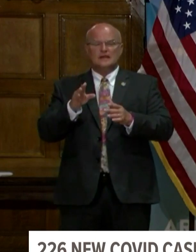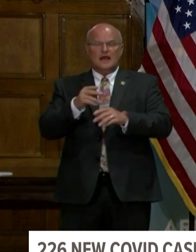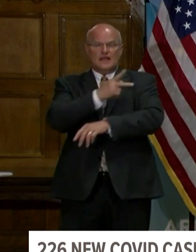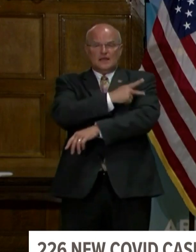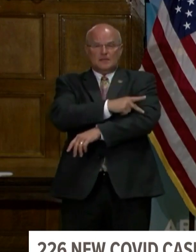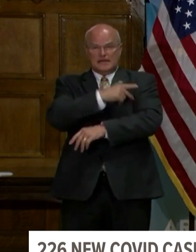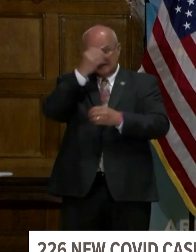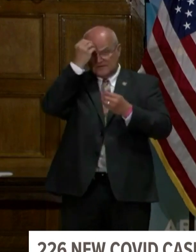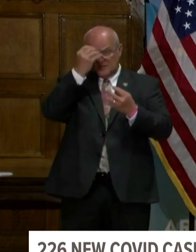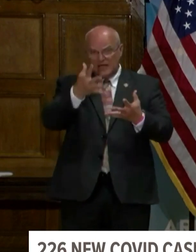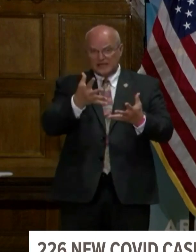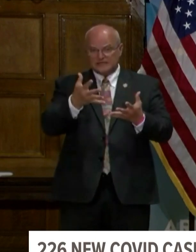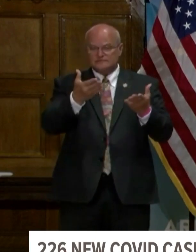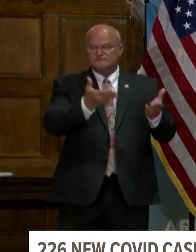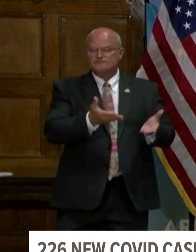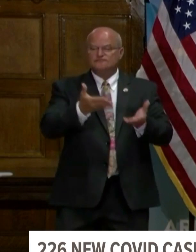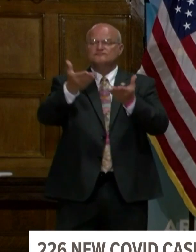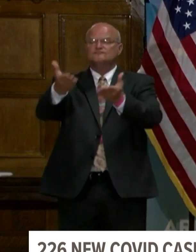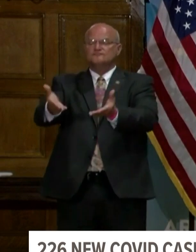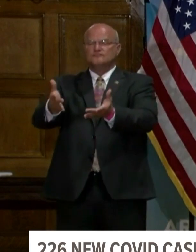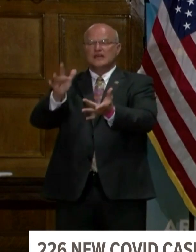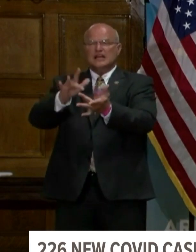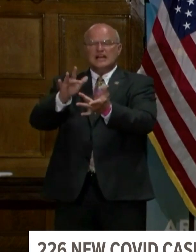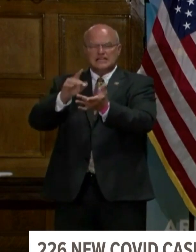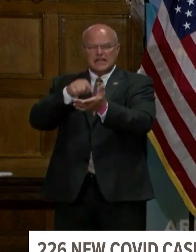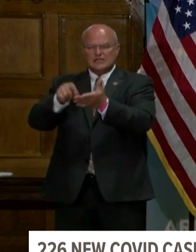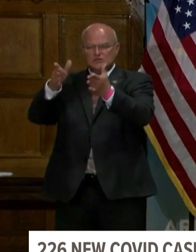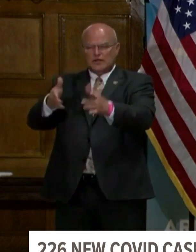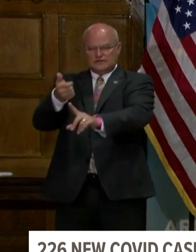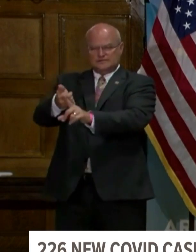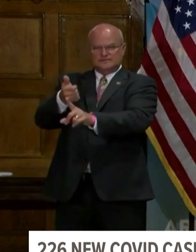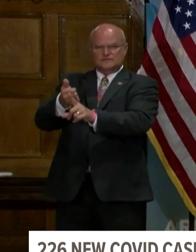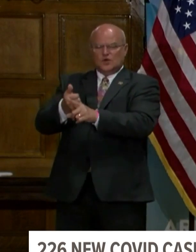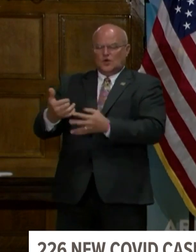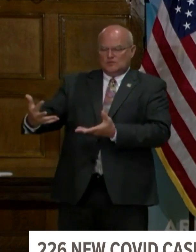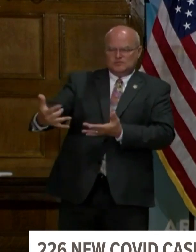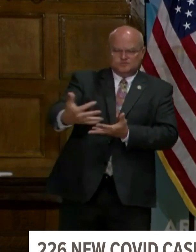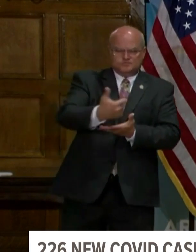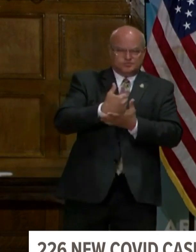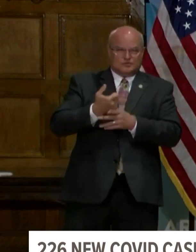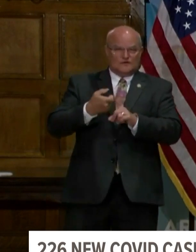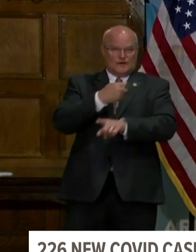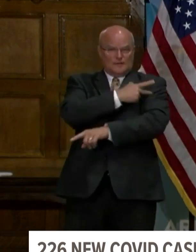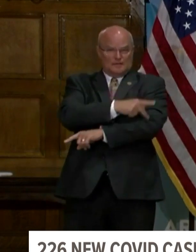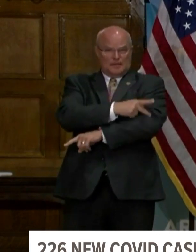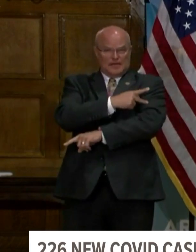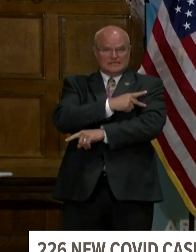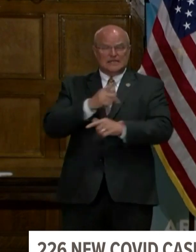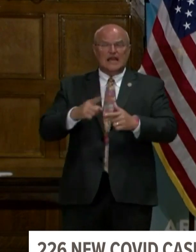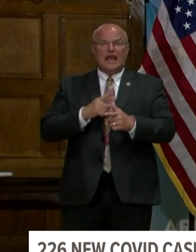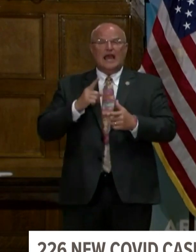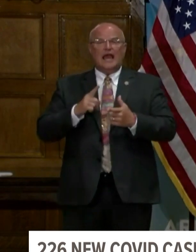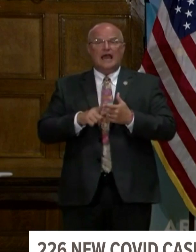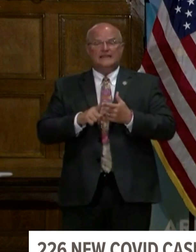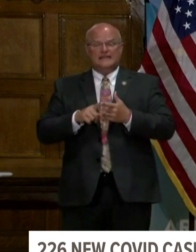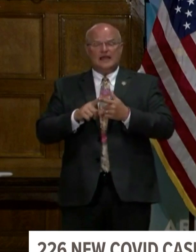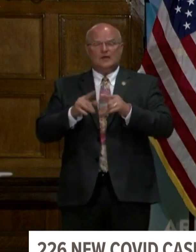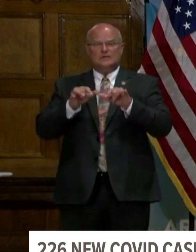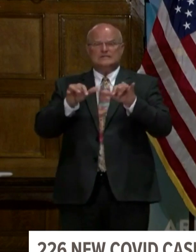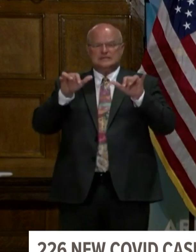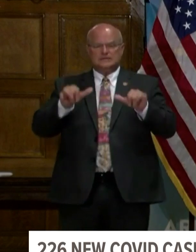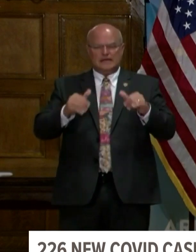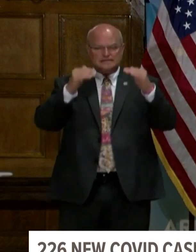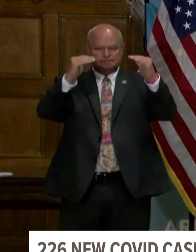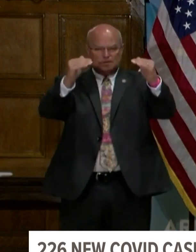patient's information over to a contact tracer who will gather that list from the patient, and then they will